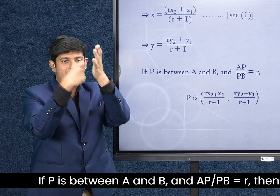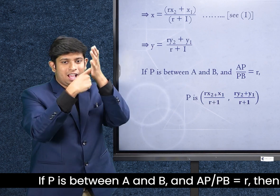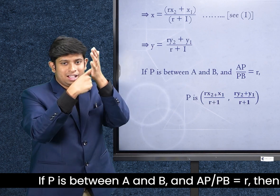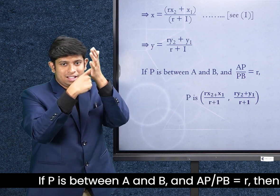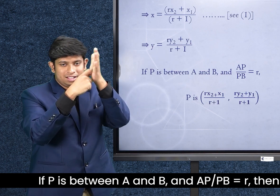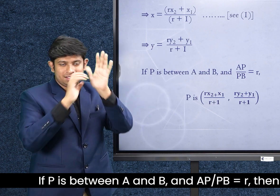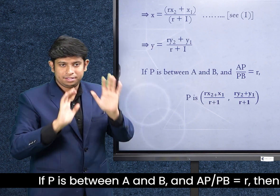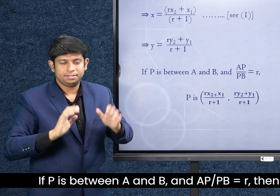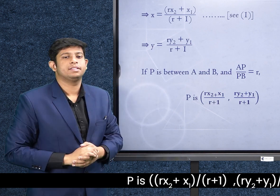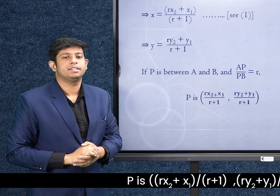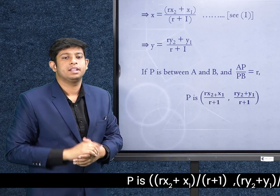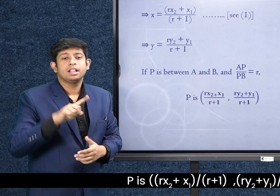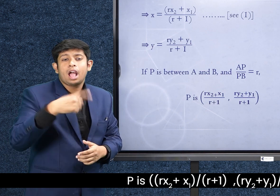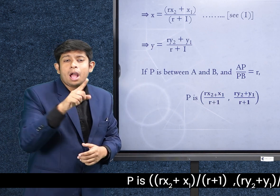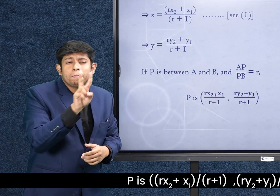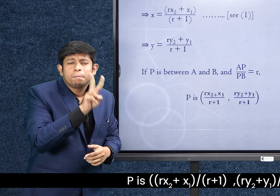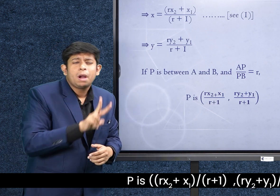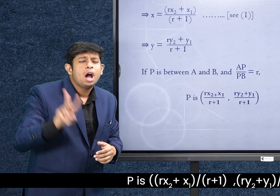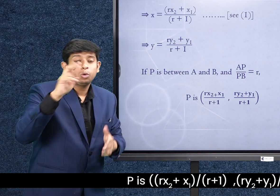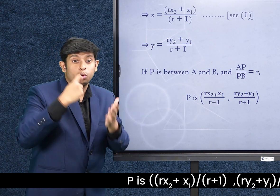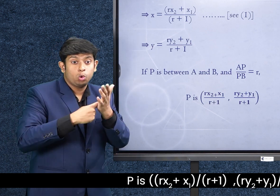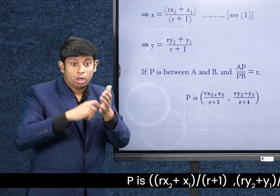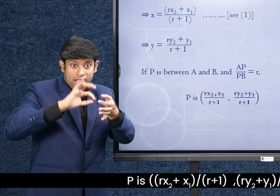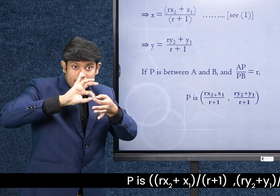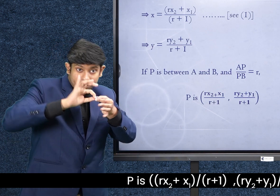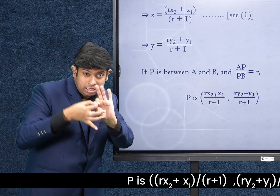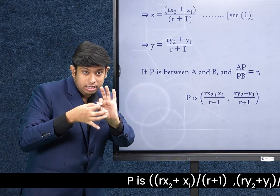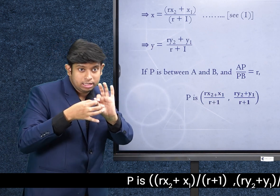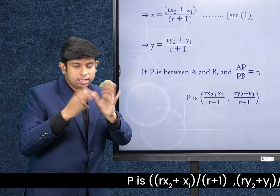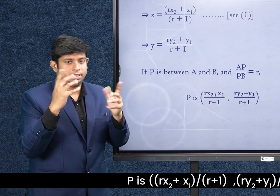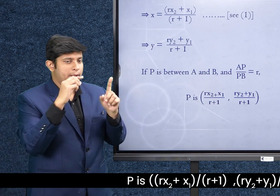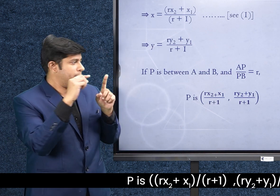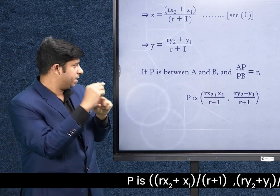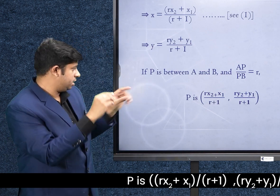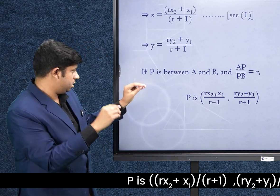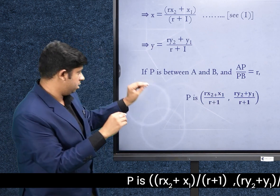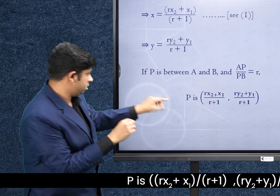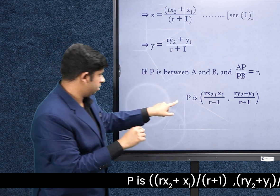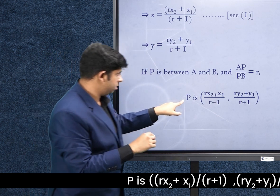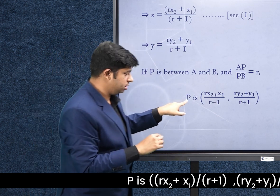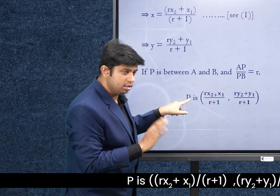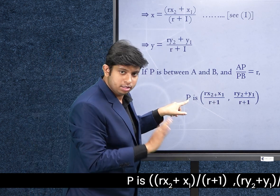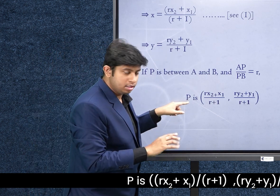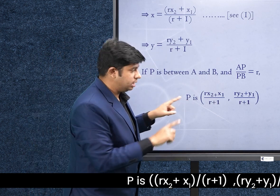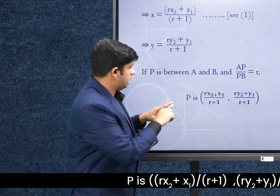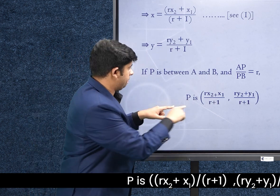P is Rx2 plus x1 by R plus 1 comma Ry2 plus y1 by R plus